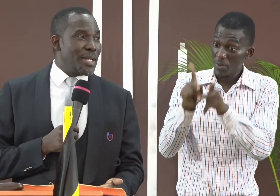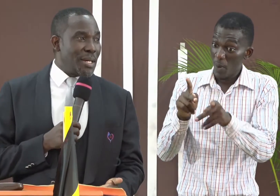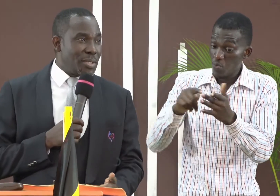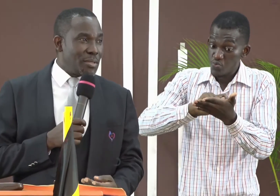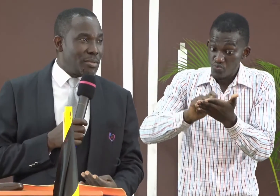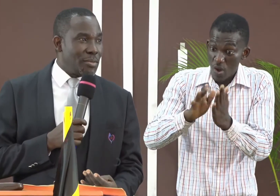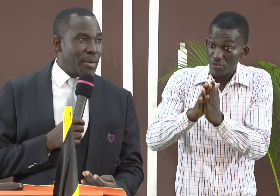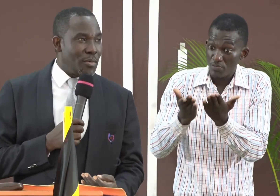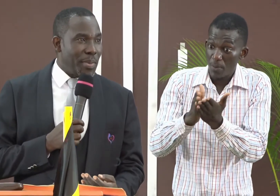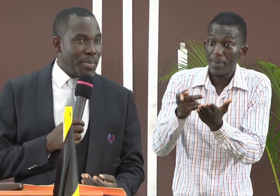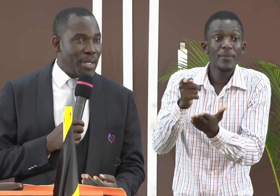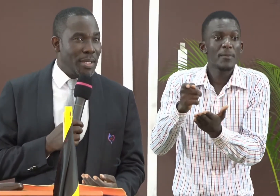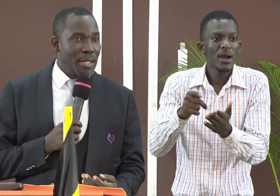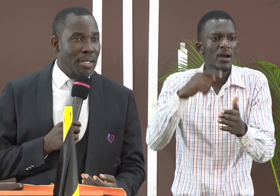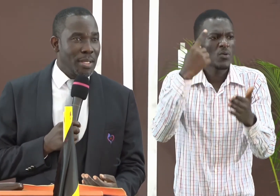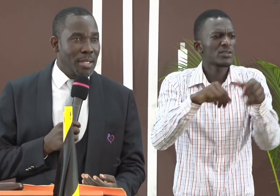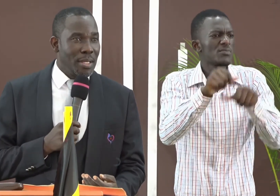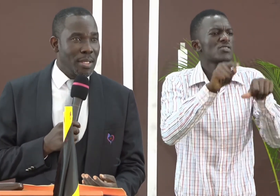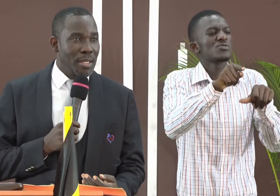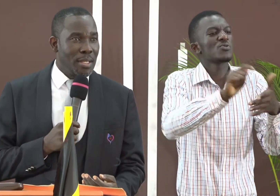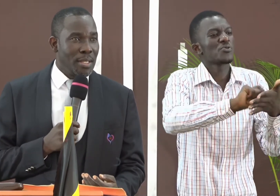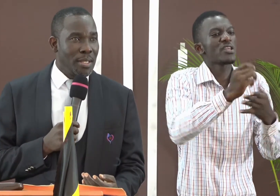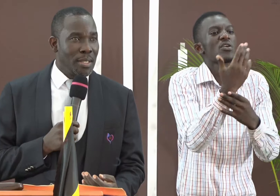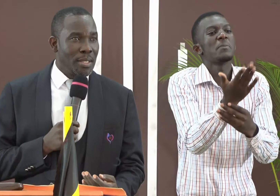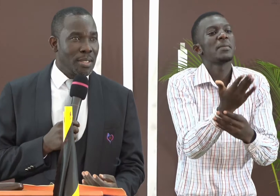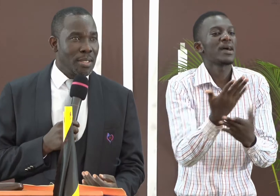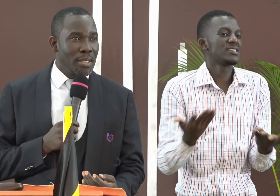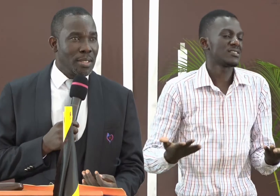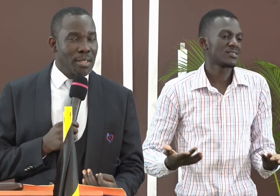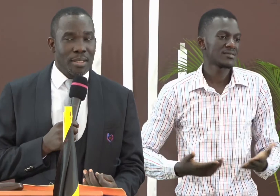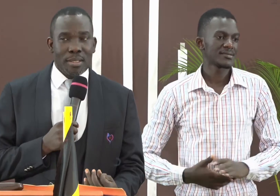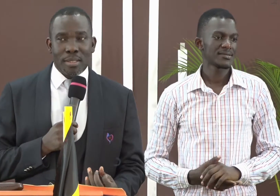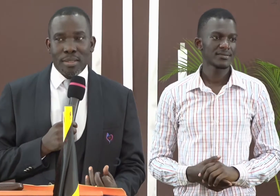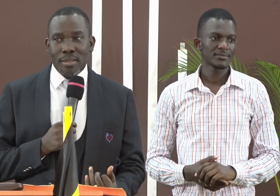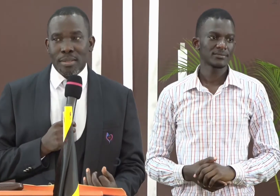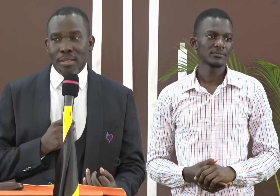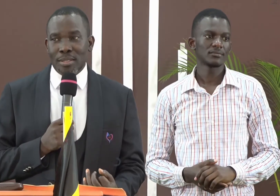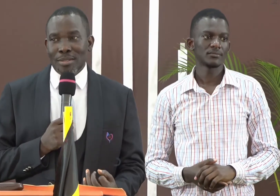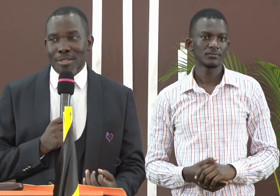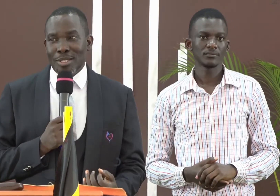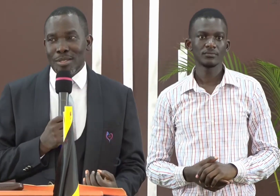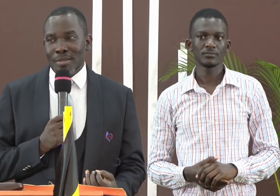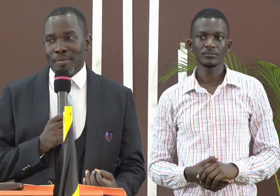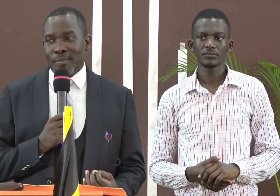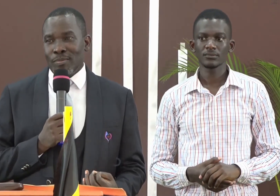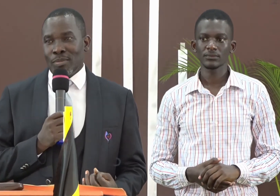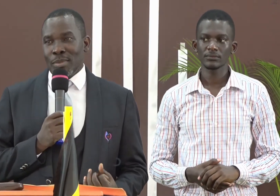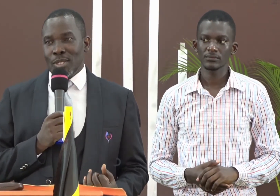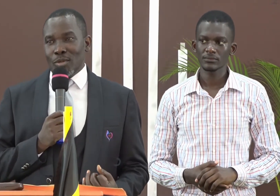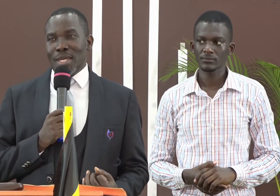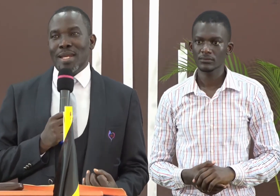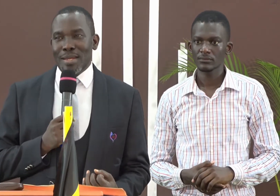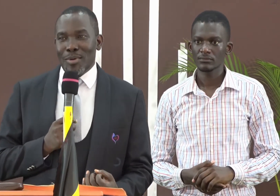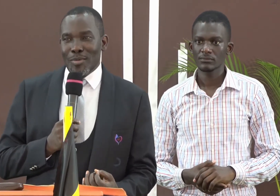of you? If those that have authored books, written books can die, how about you that's just writing on